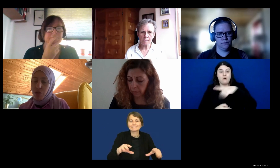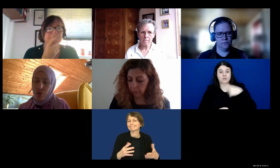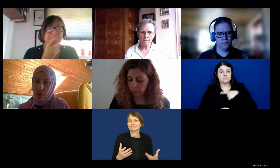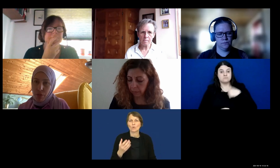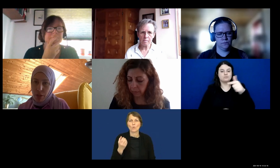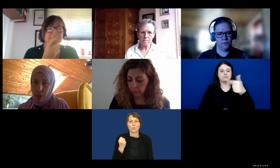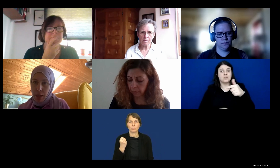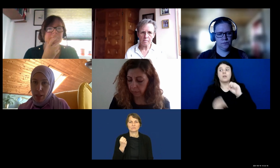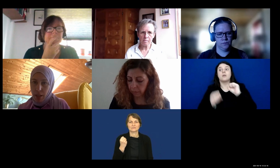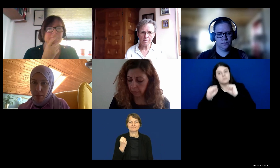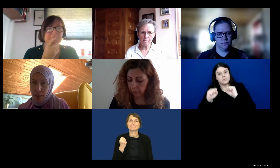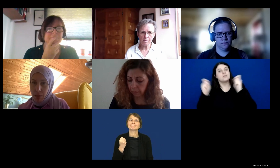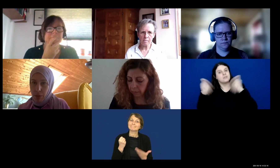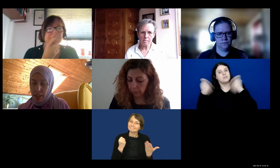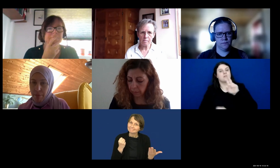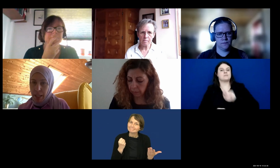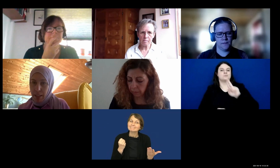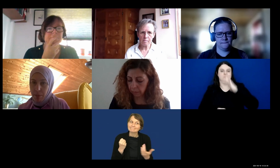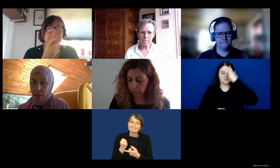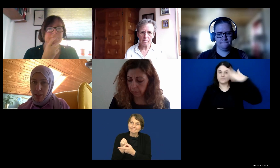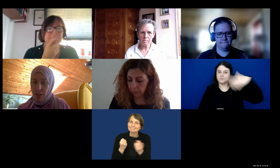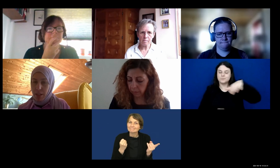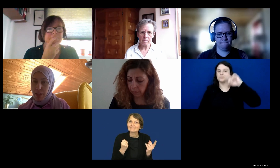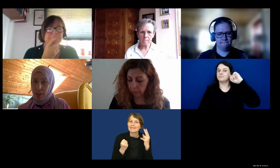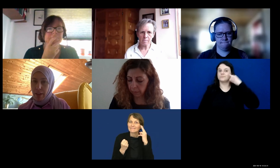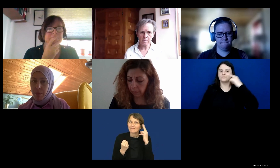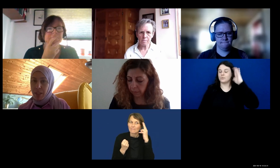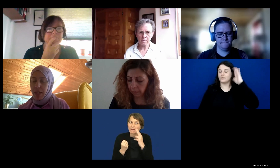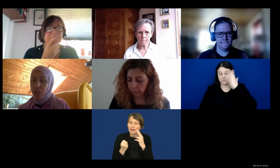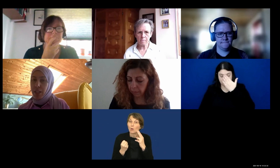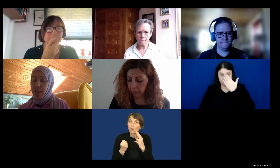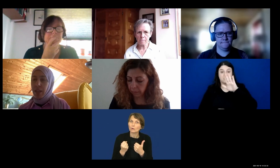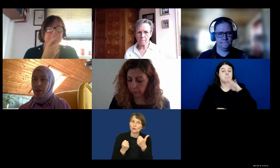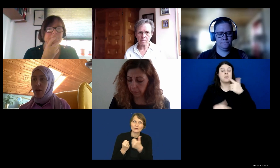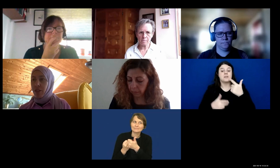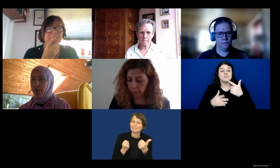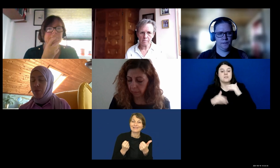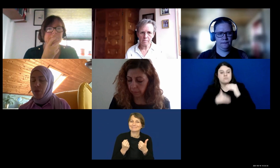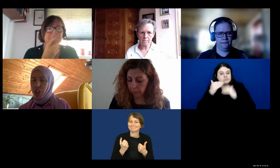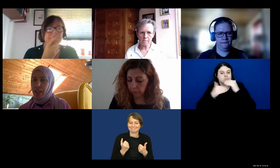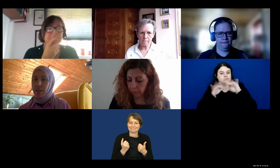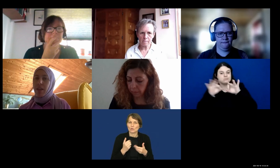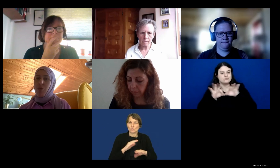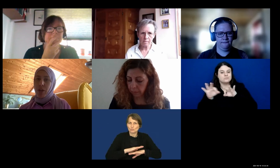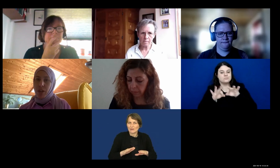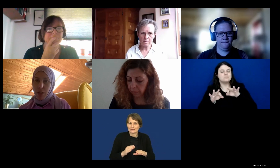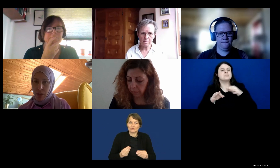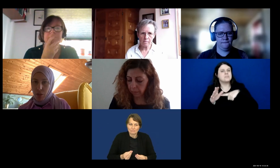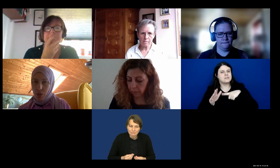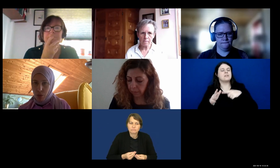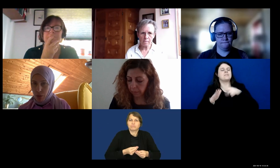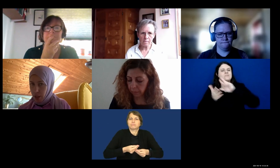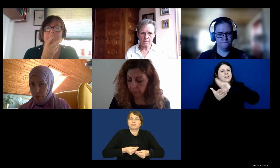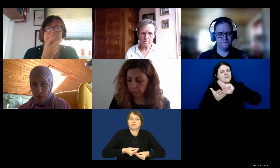very useful for people with deafblindness, but they're still in the development stage. And there are a lot of projects working